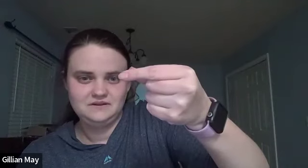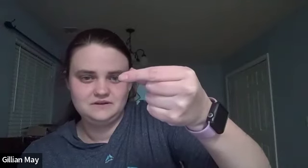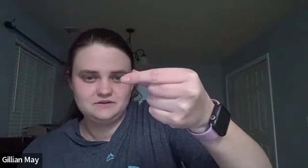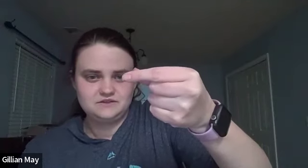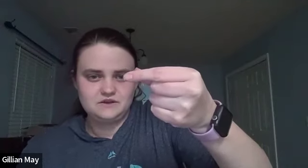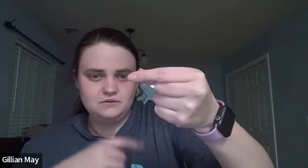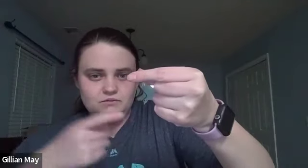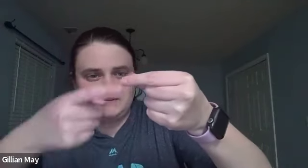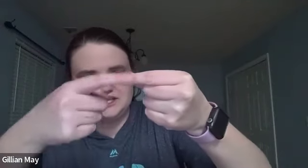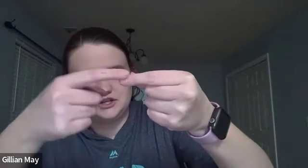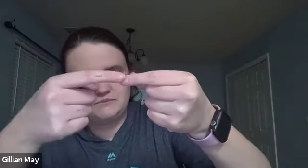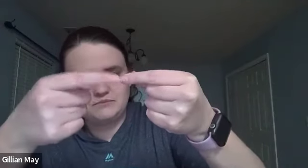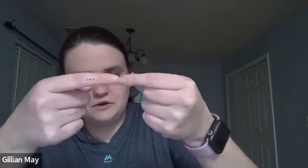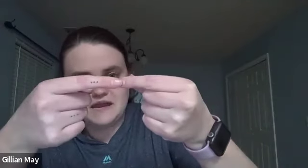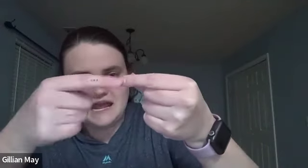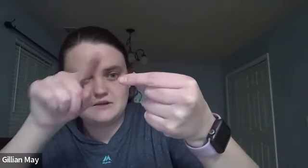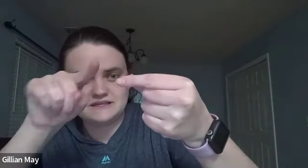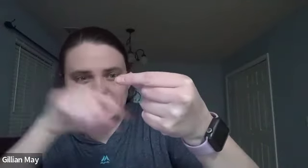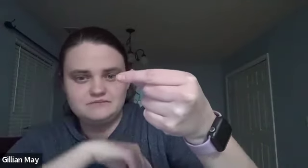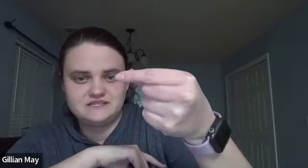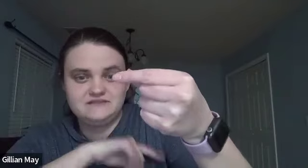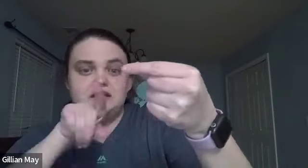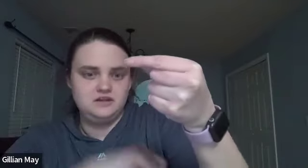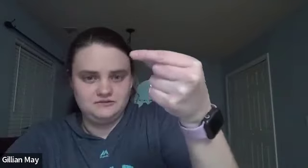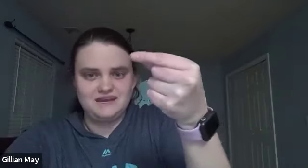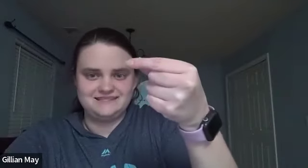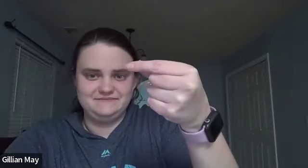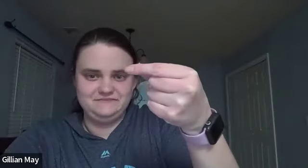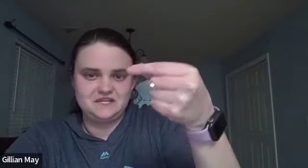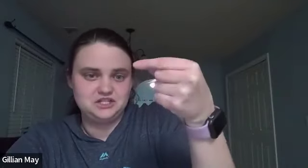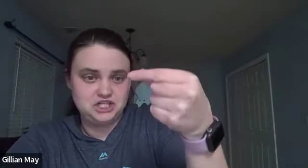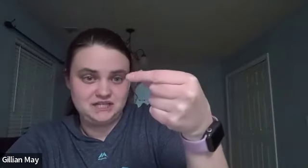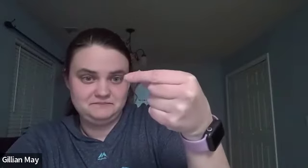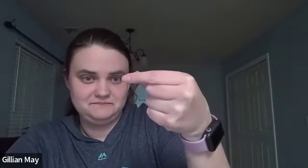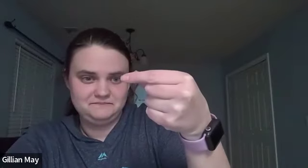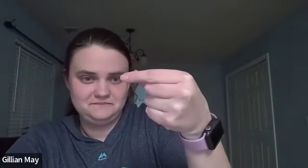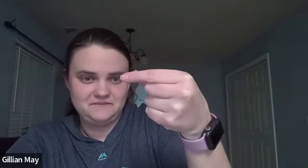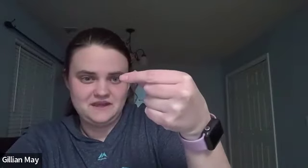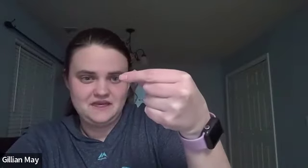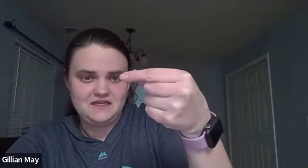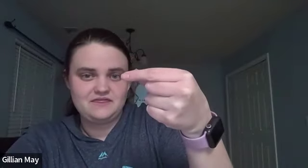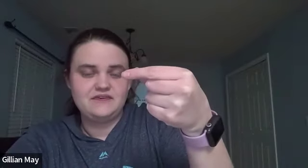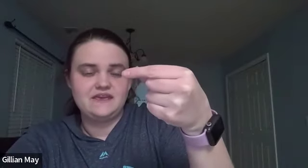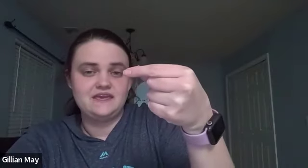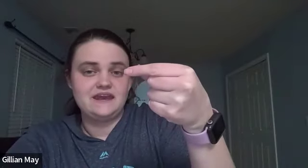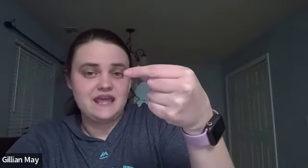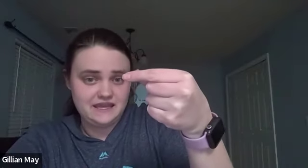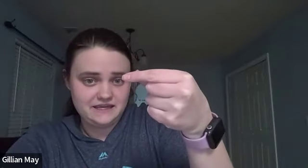So you want to make sure your nail is kind of sick. There you go. Yes. G. Then